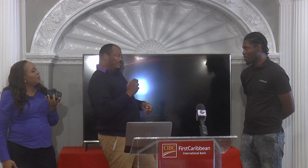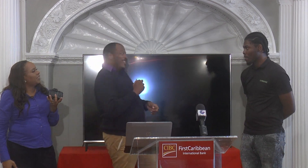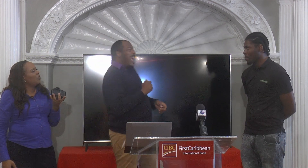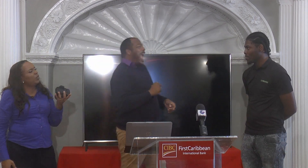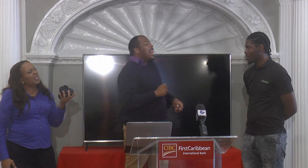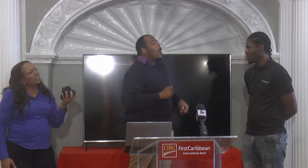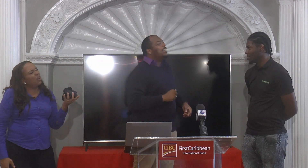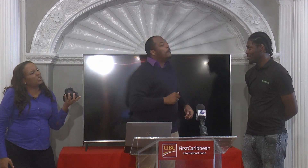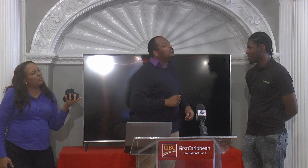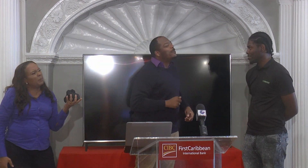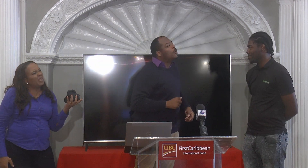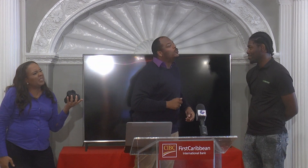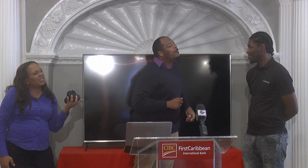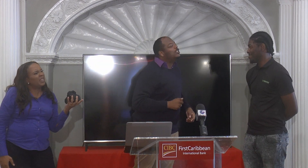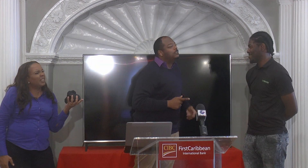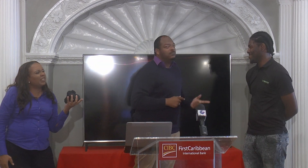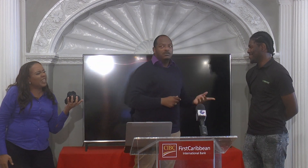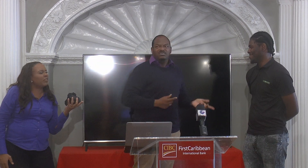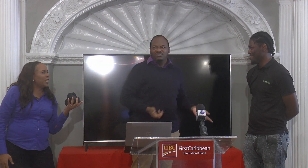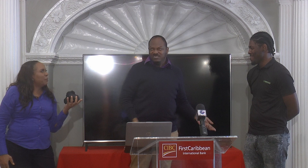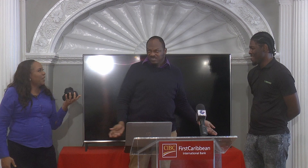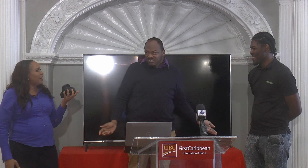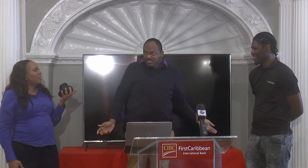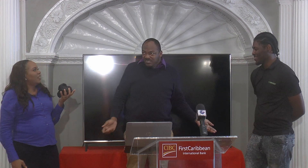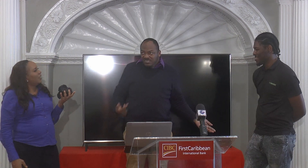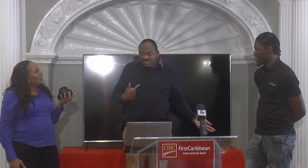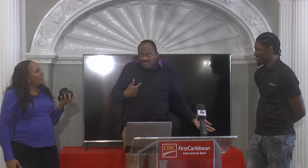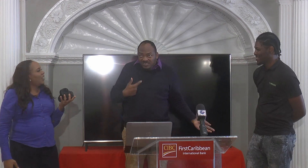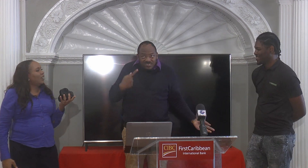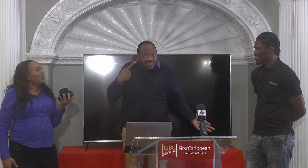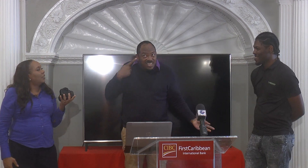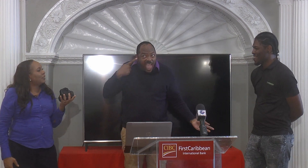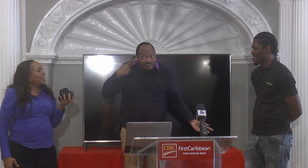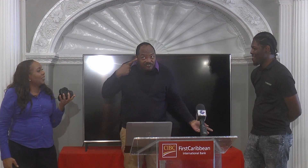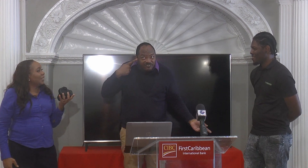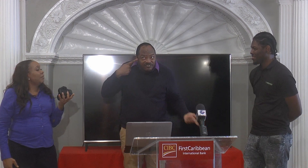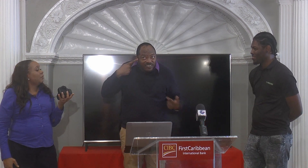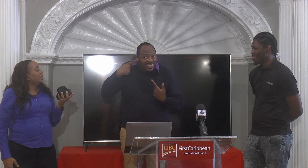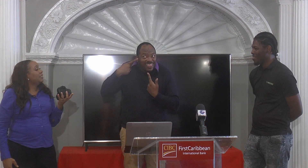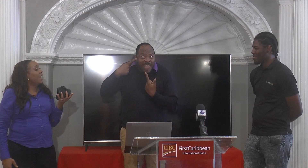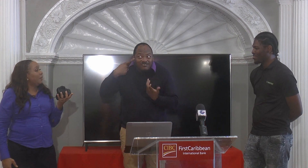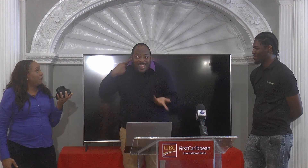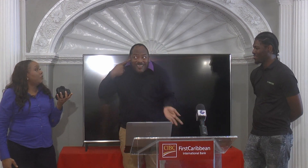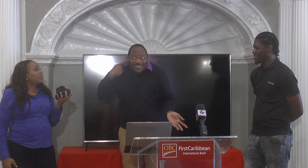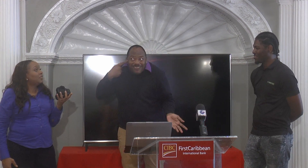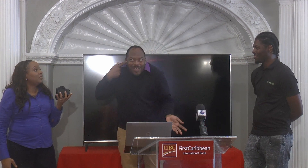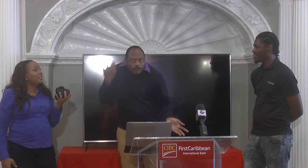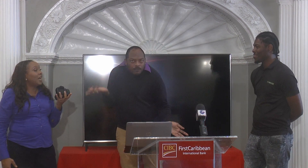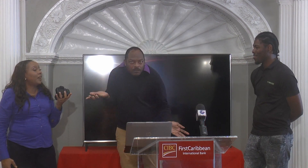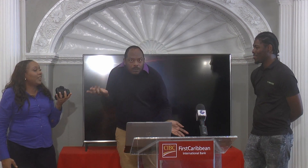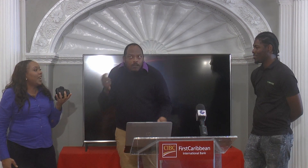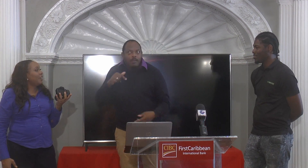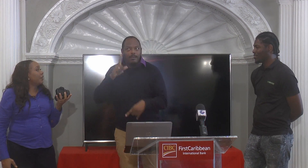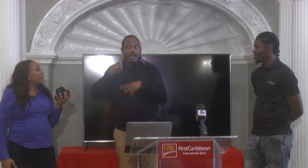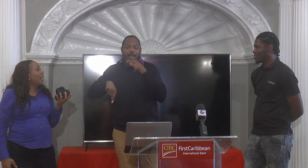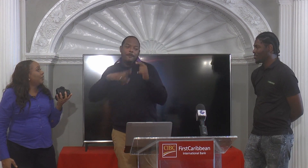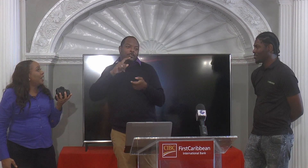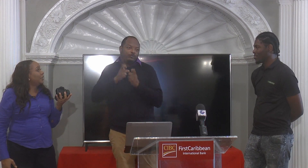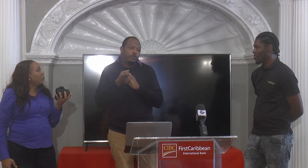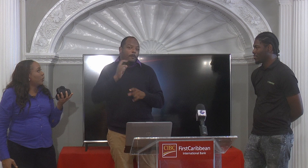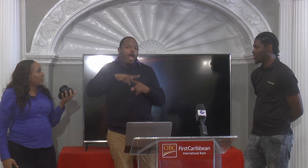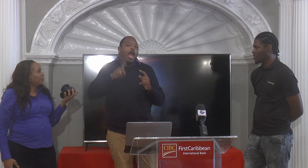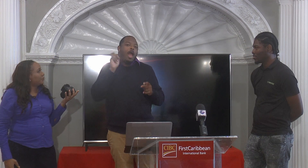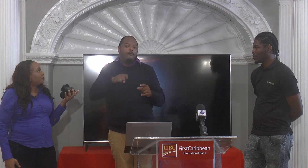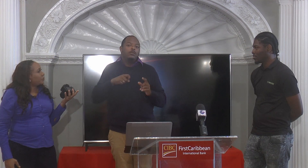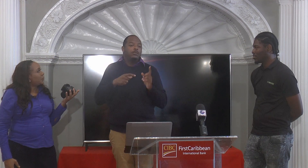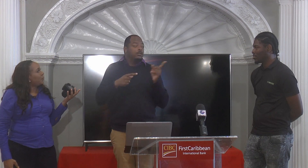if people say, oh, he can talk, so maybe he's just a little hearing impaired. That's it. Deaf. Deaf, I can't hear, and that